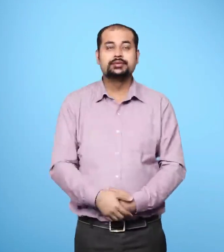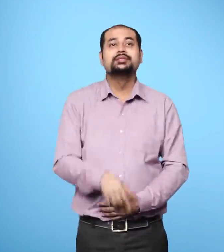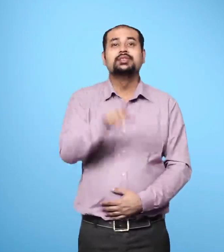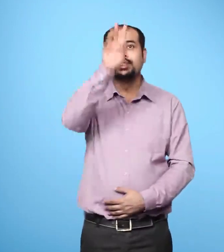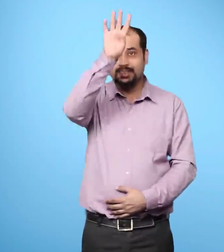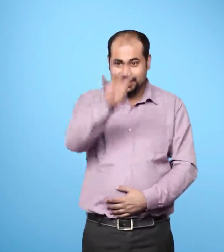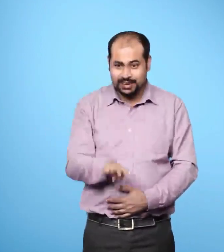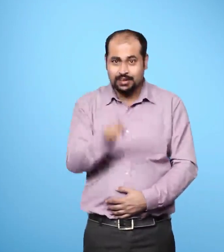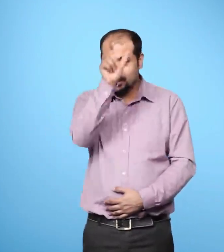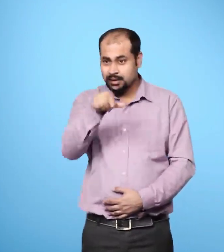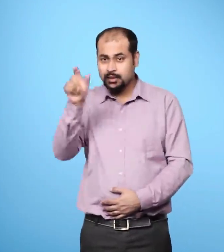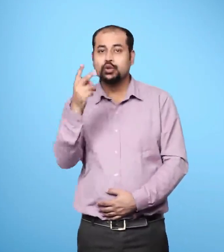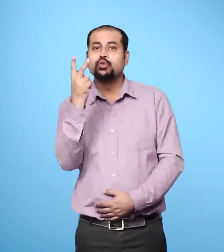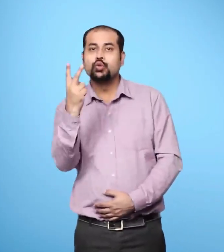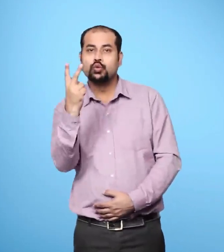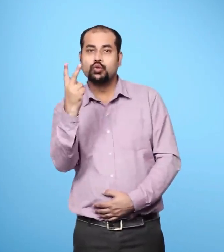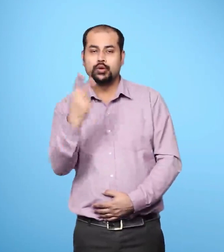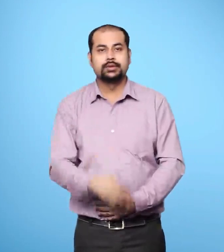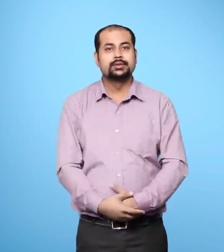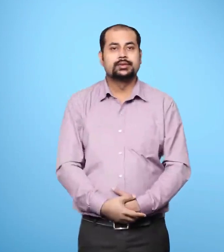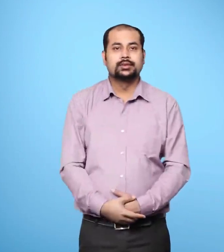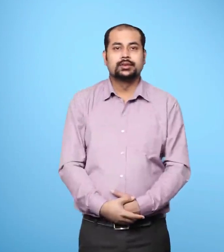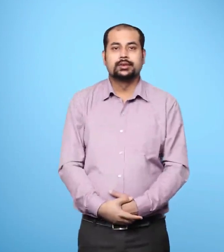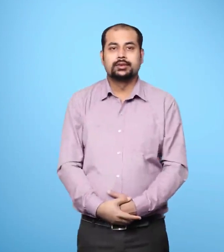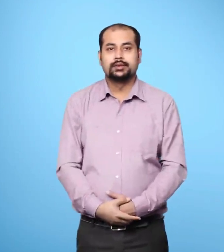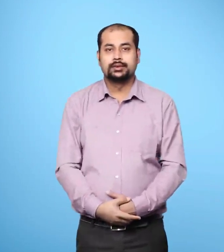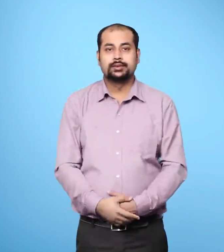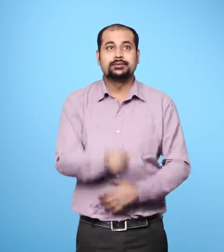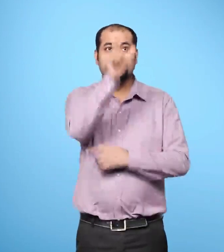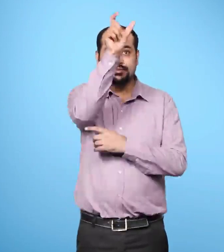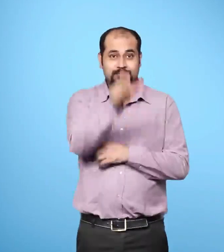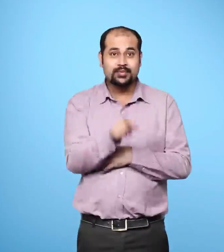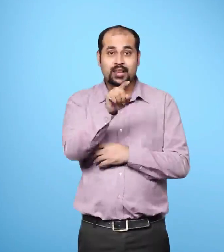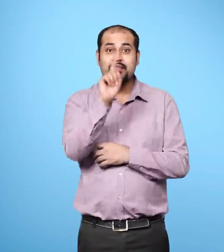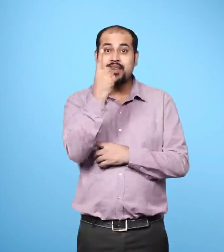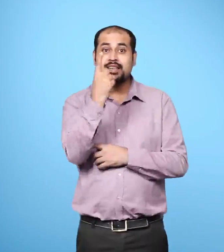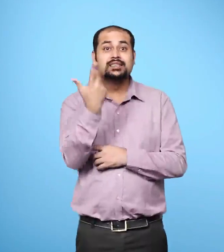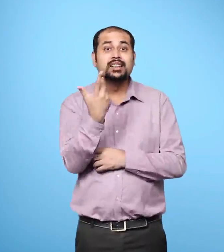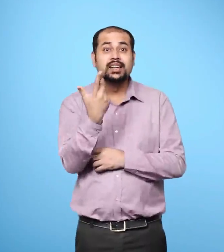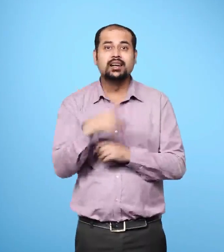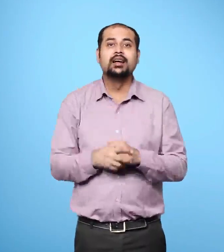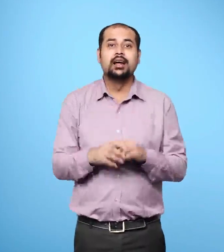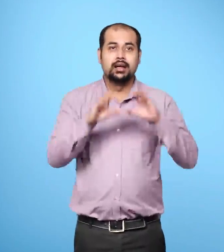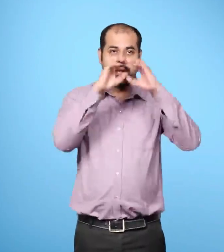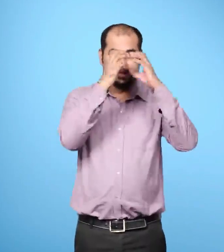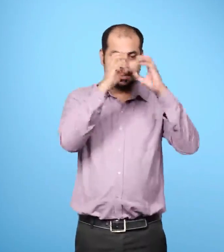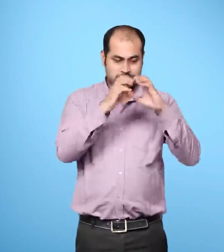and second column presents the number of students. There is a text written on top of the table. The number